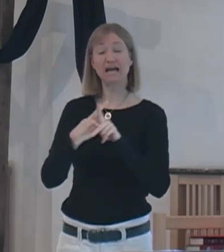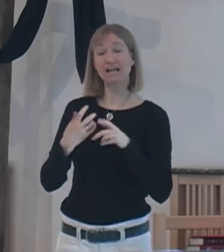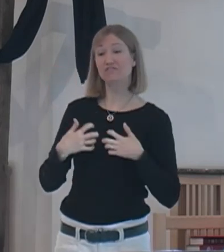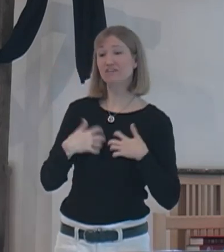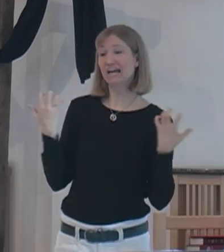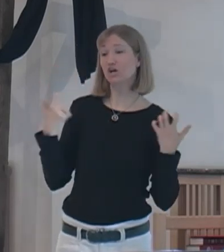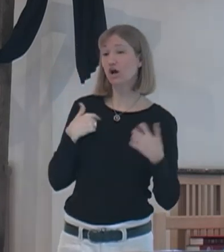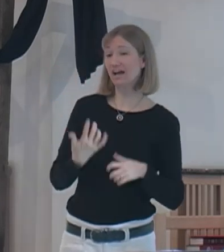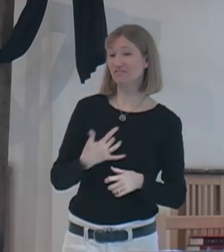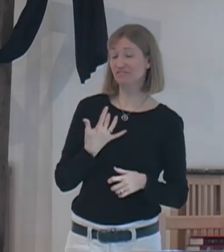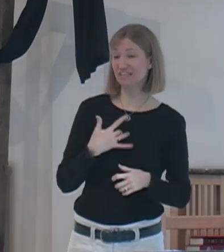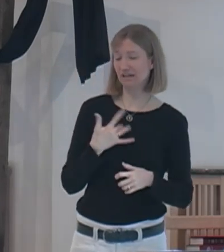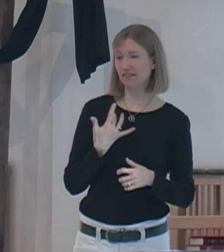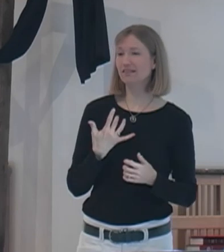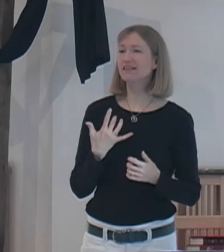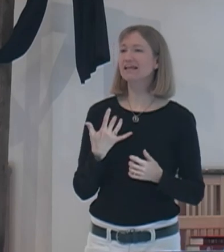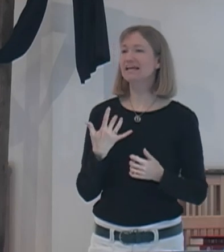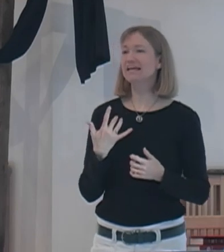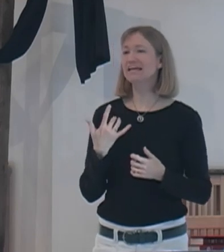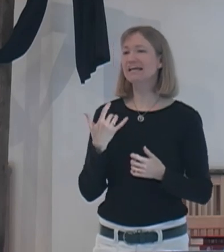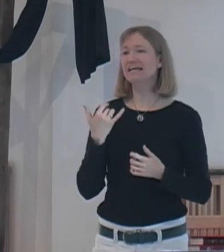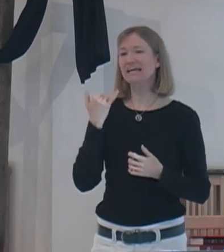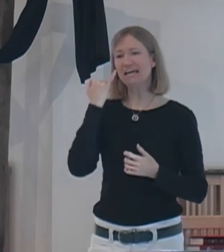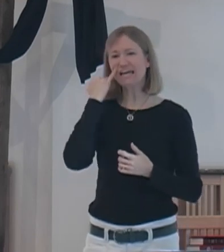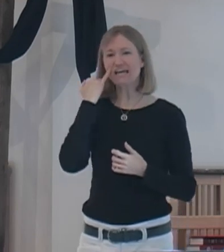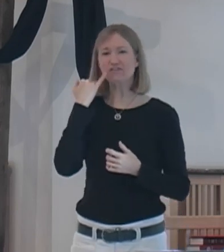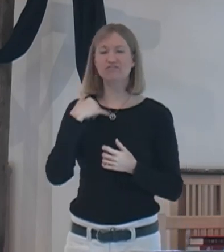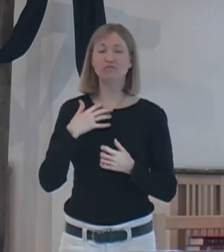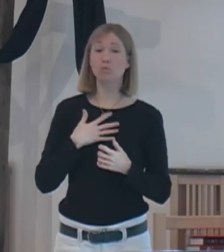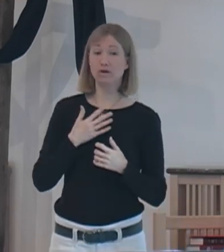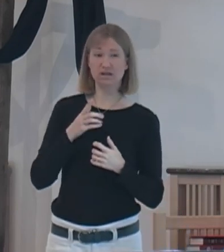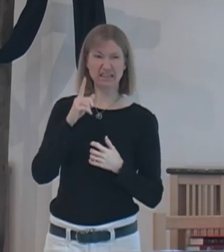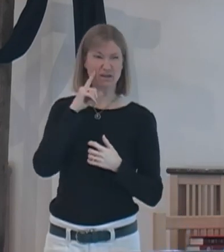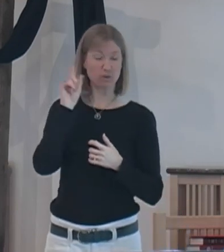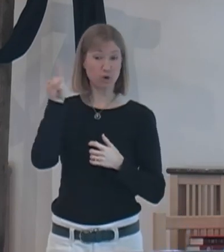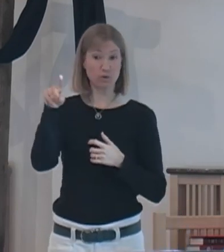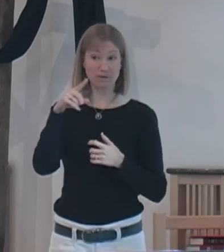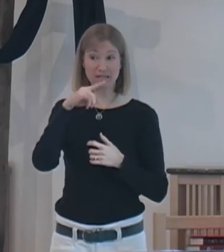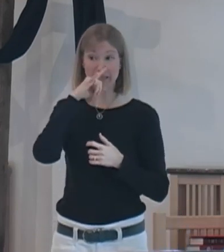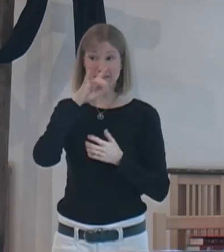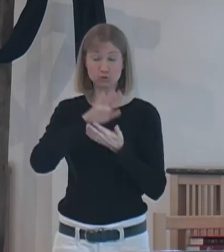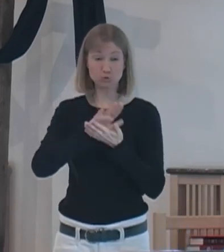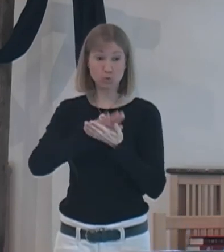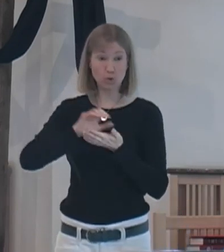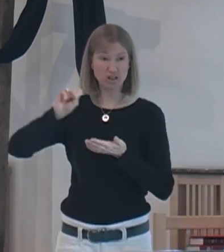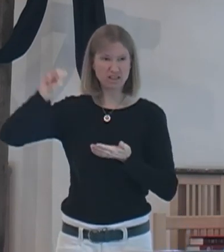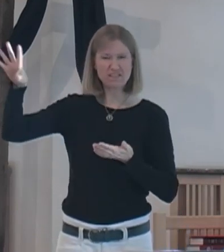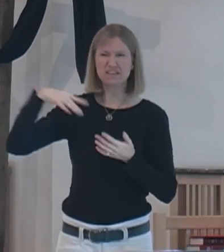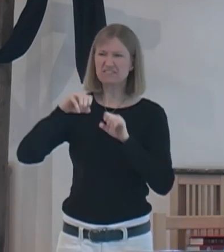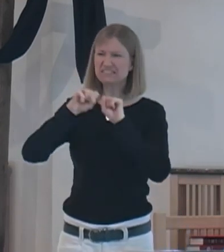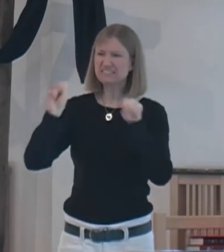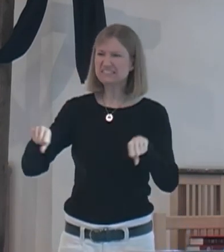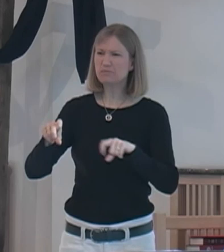feel when I'm up dropping kids off at Memorial, and they got a little system of a drop-off